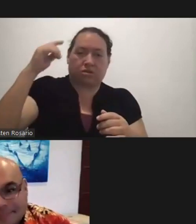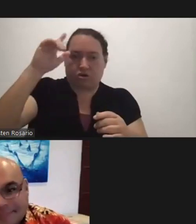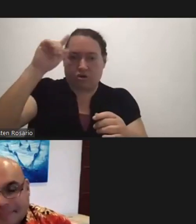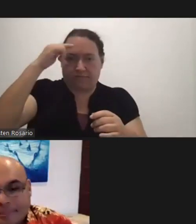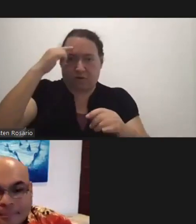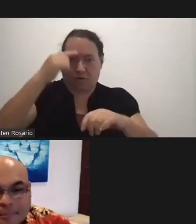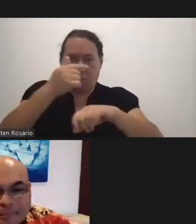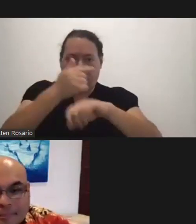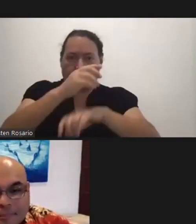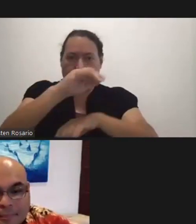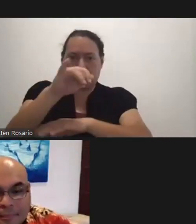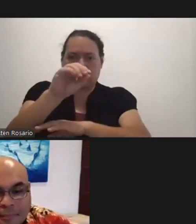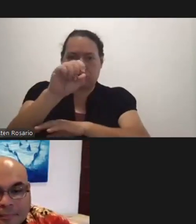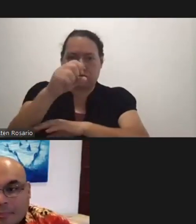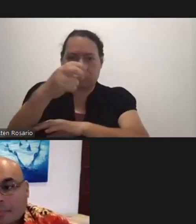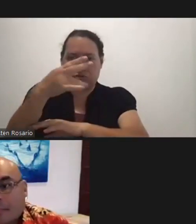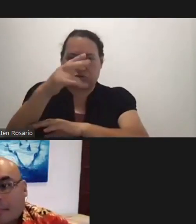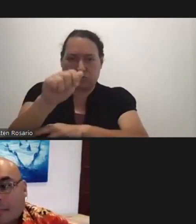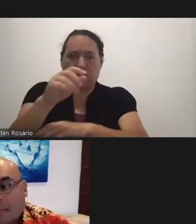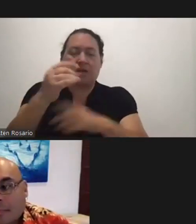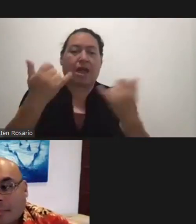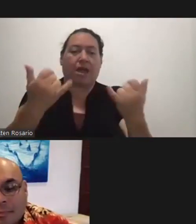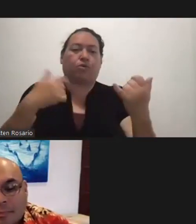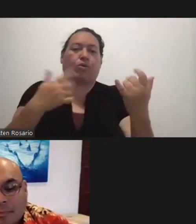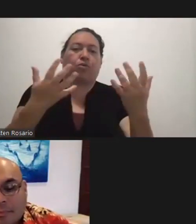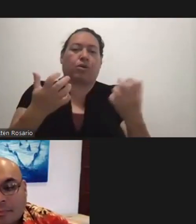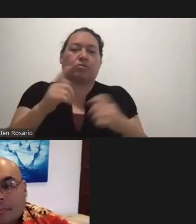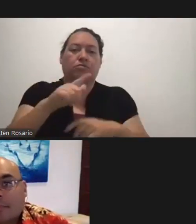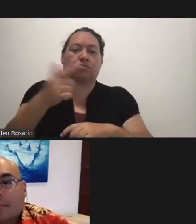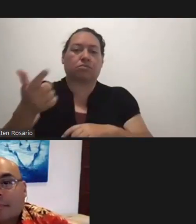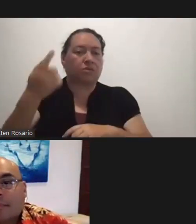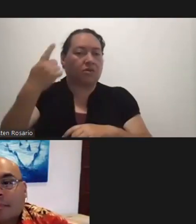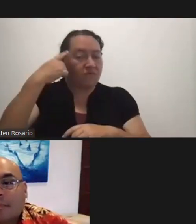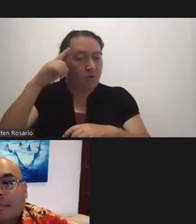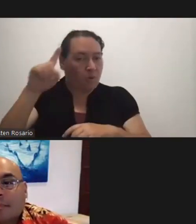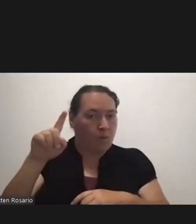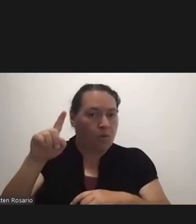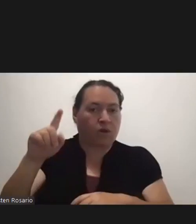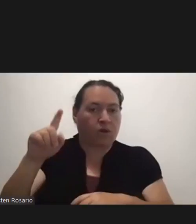At this time, I'd like to give the floor To Governor Leon Guerrero for her remarks